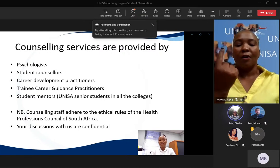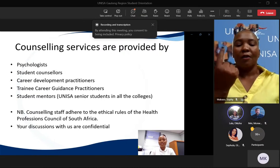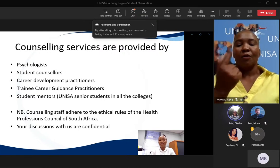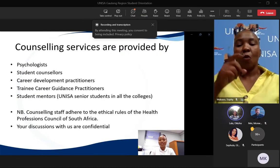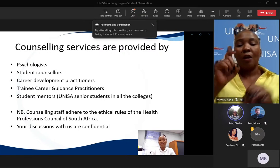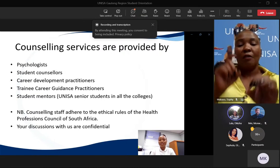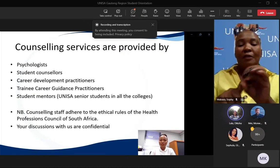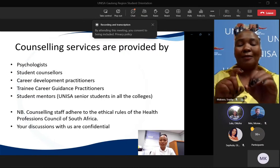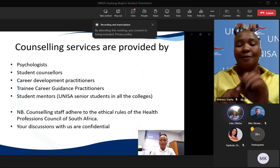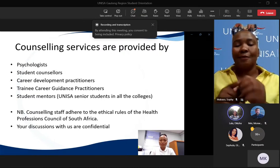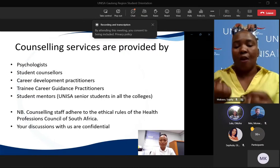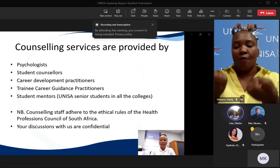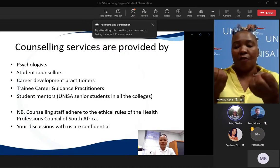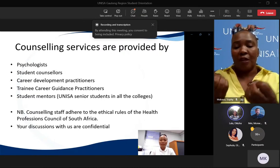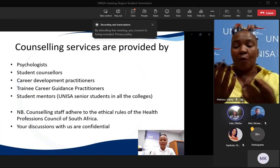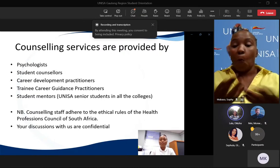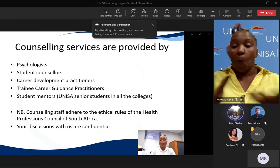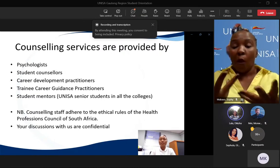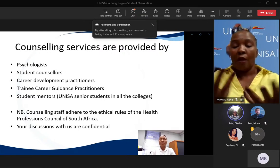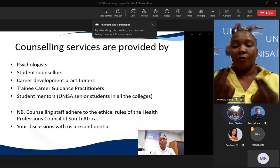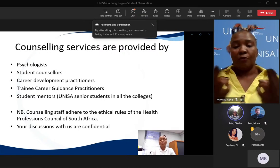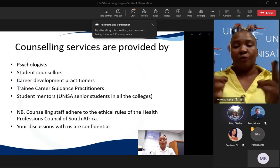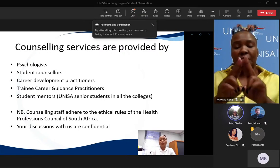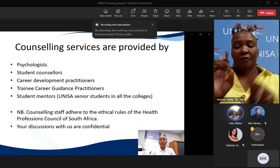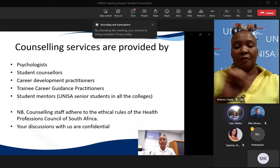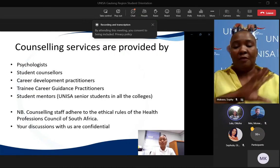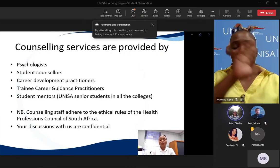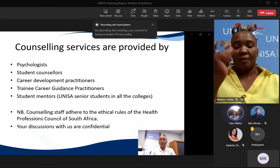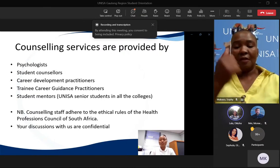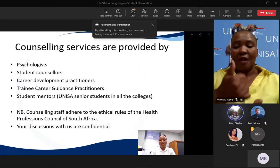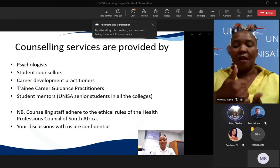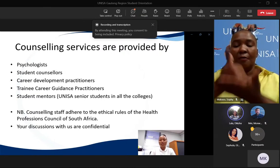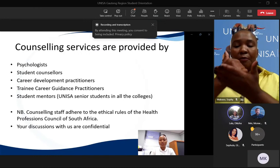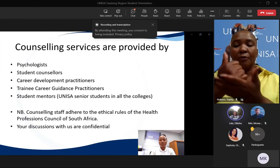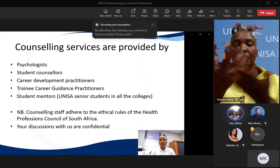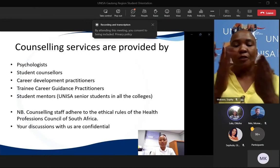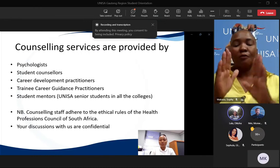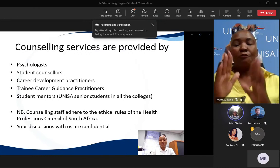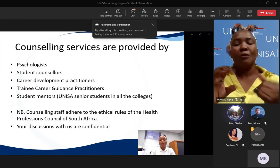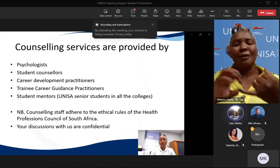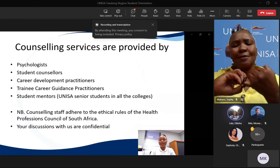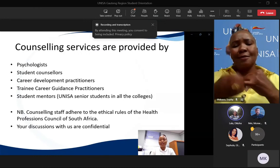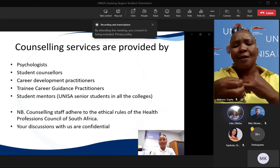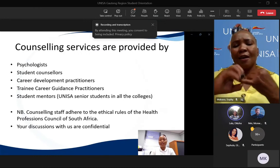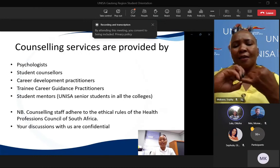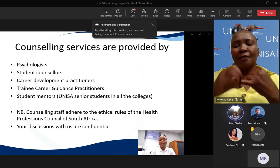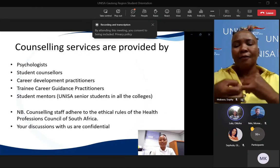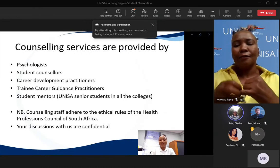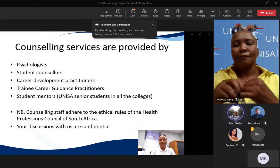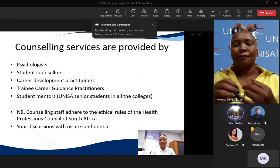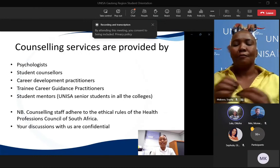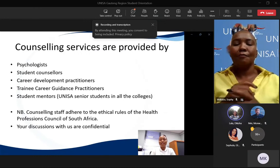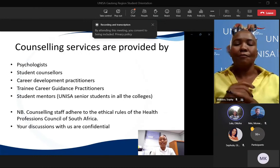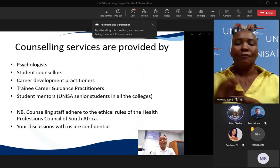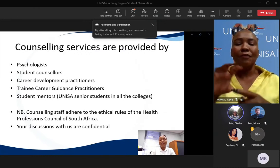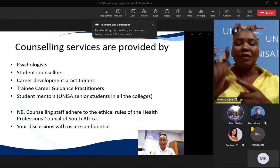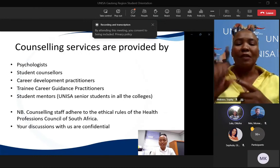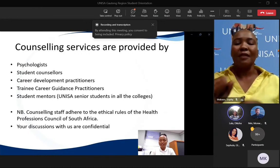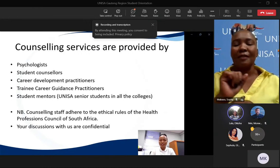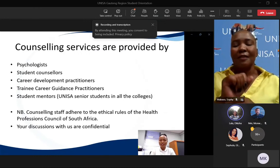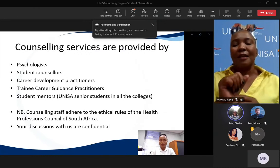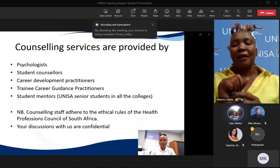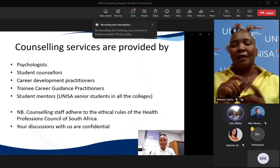that are offered in unison helping students who are trying to find their feed